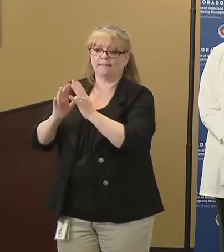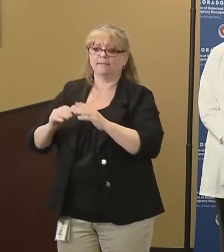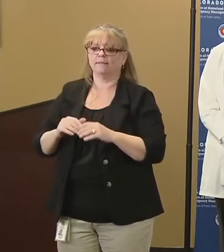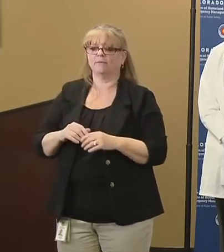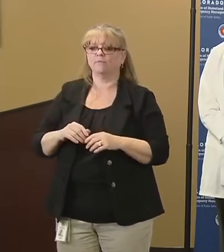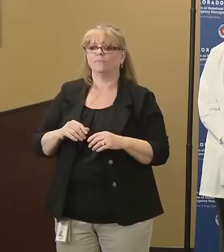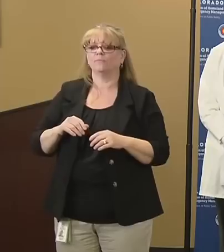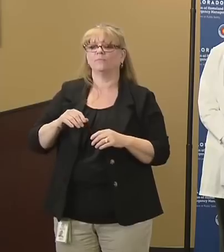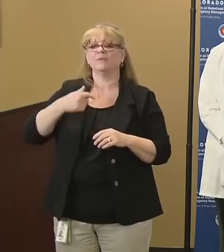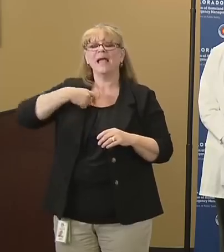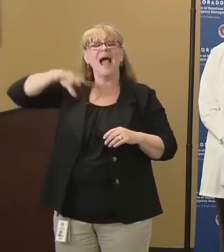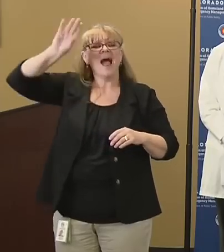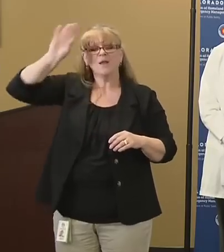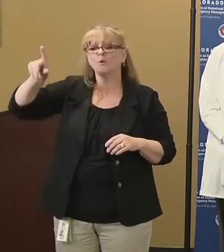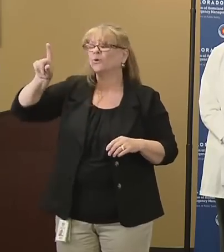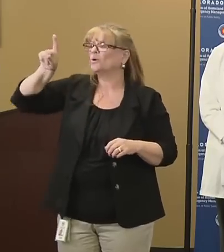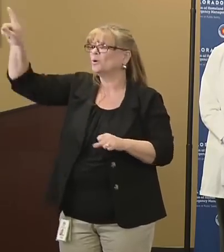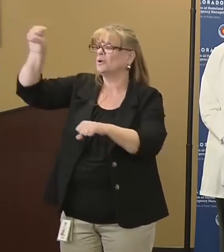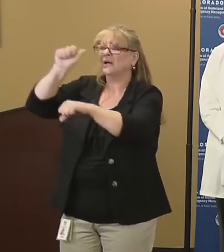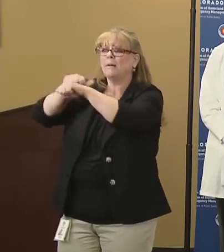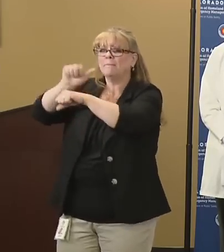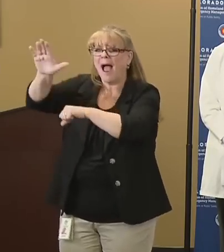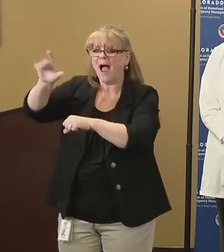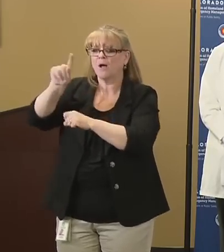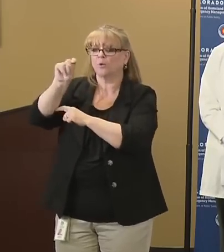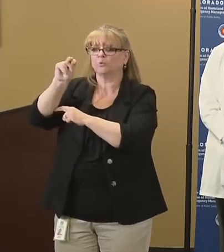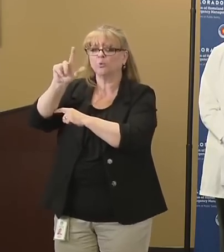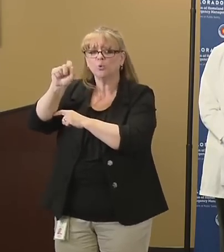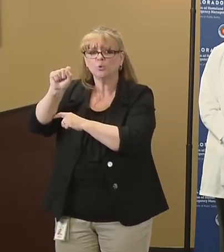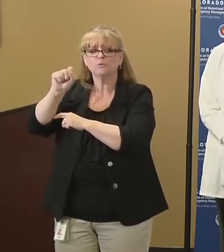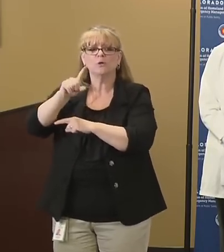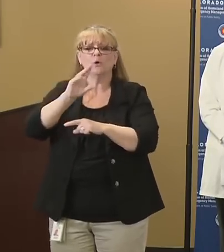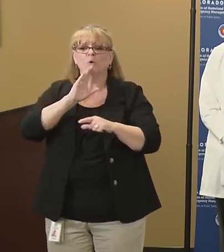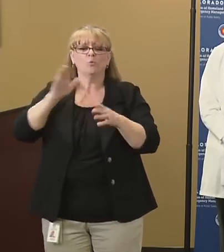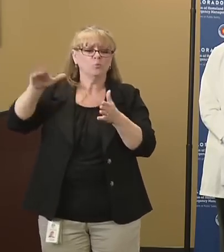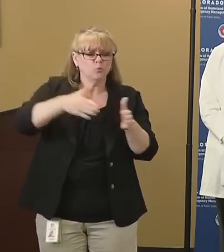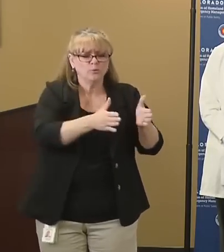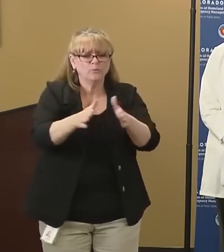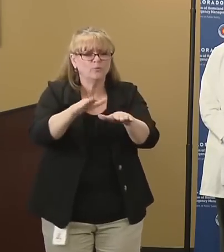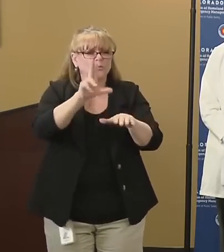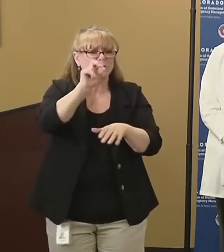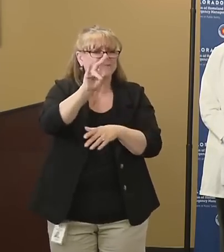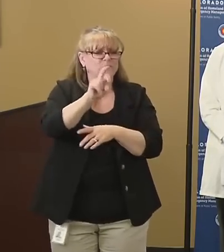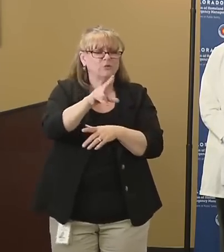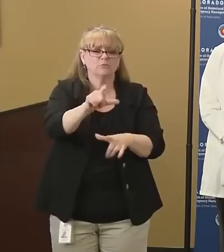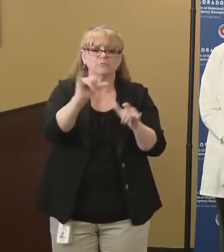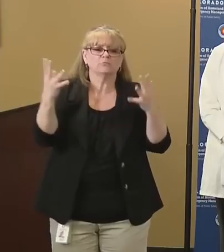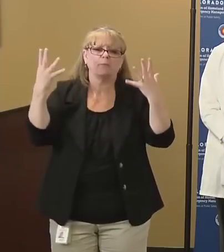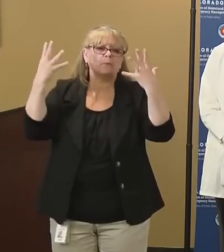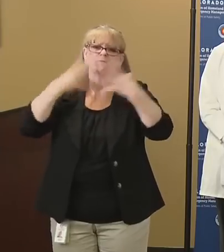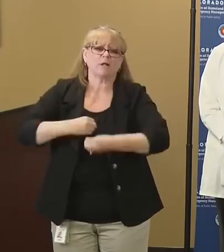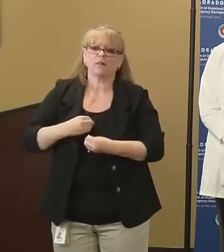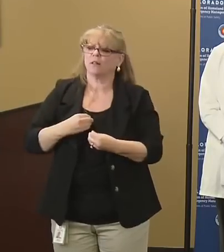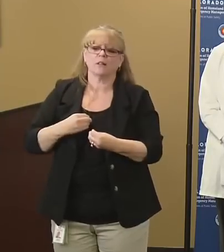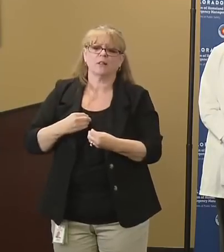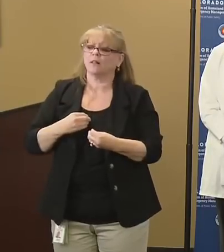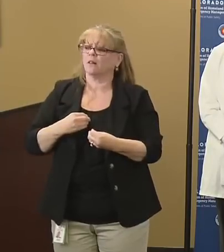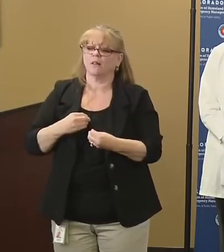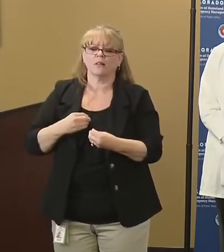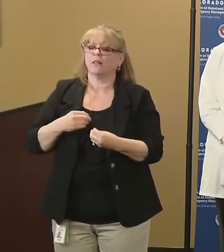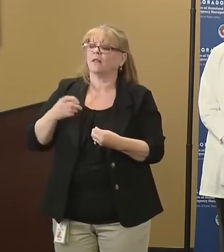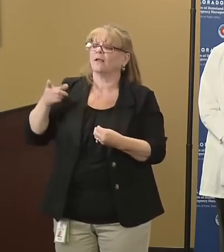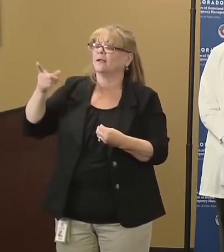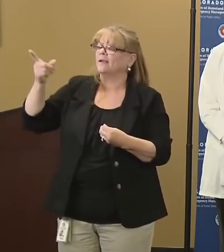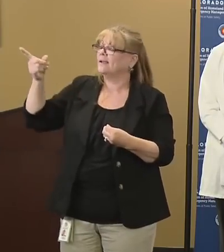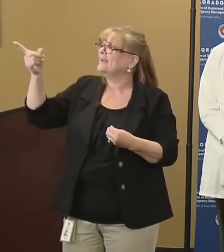beautiful rivers, they're going to be there. They're going to be there for millennia. They're going to be there long after you're there. So let's take a few weeks and not